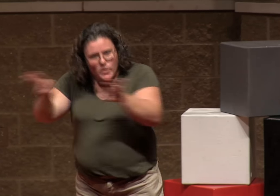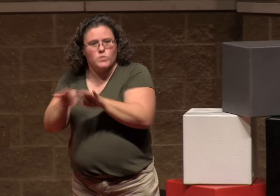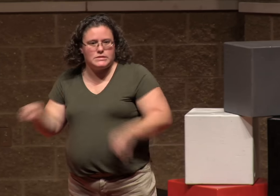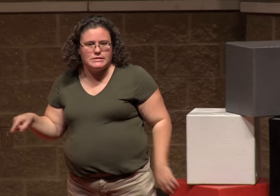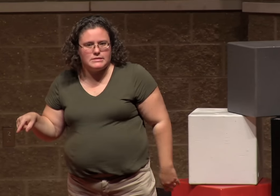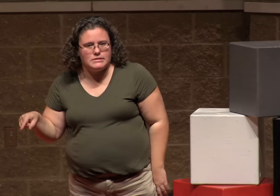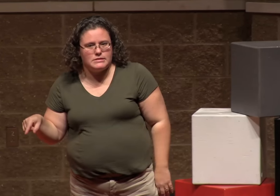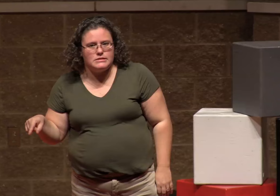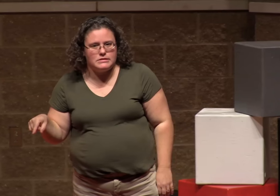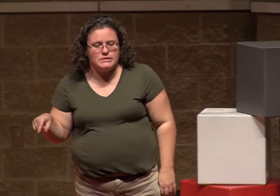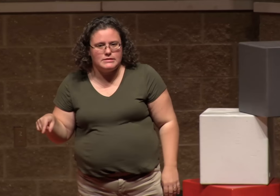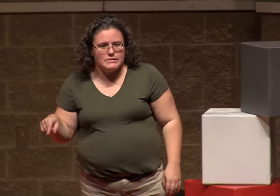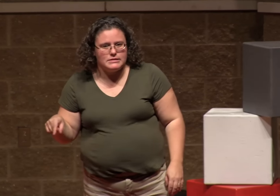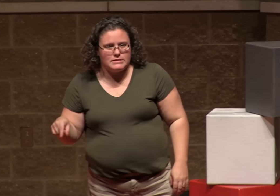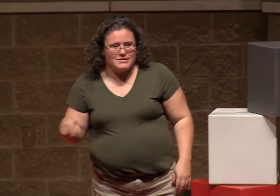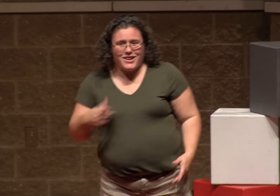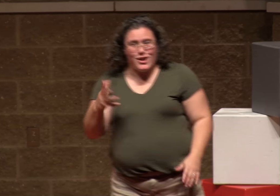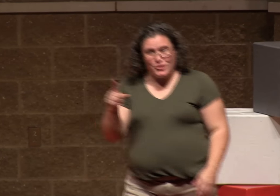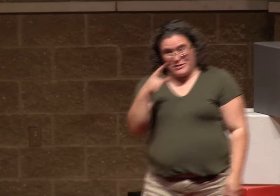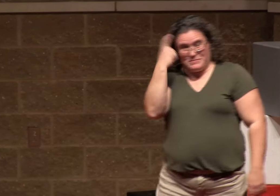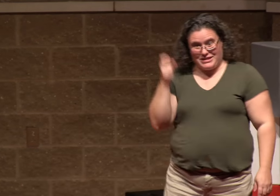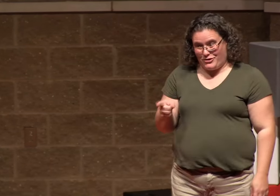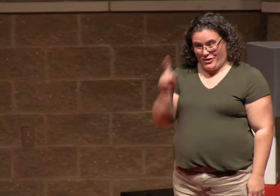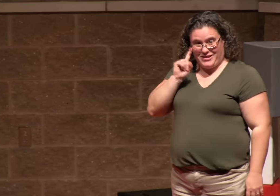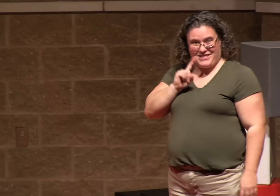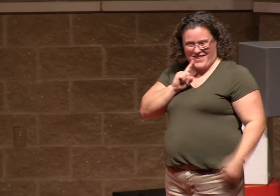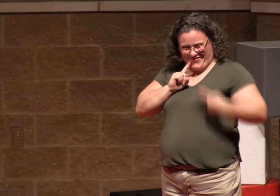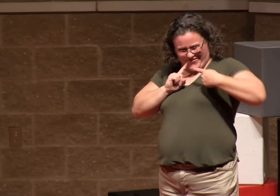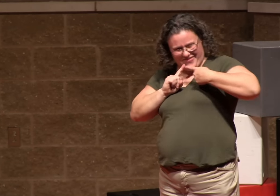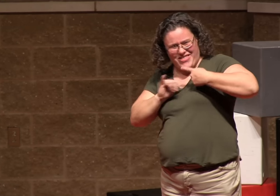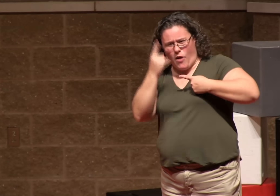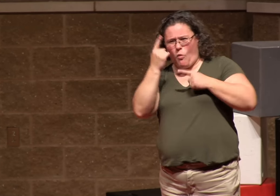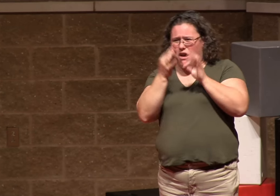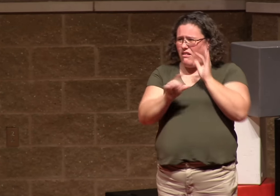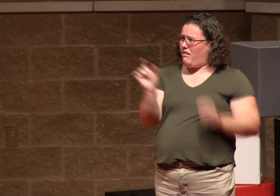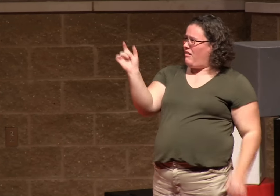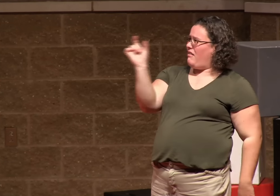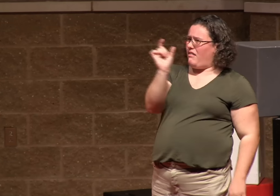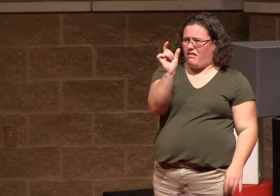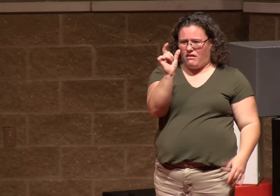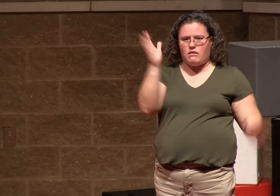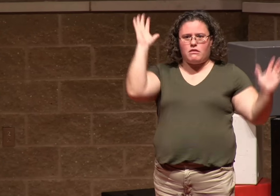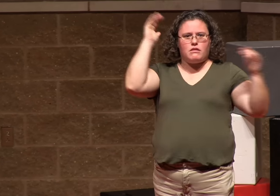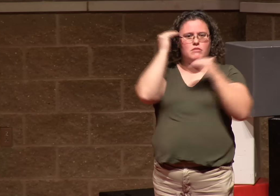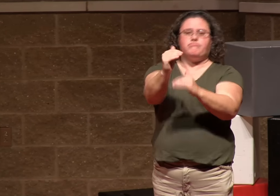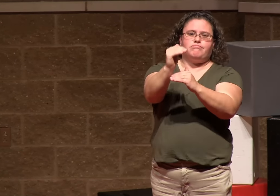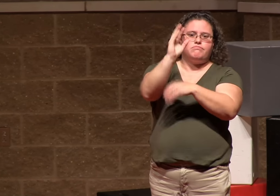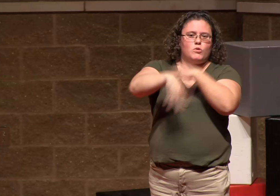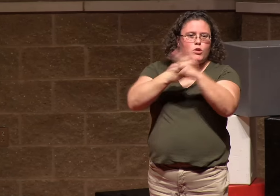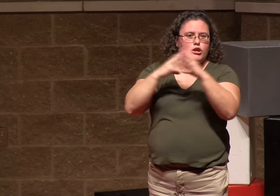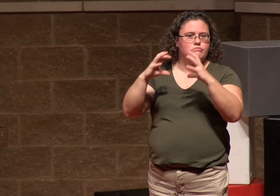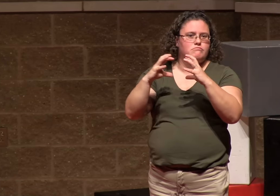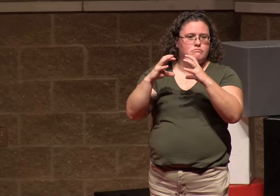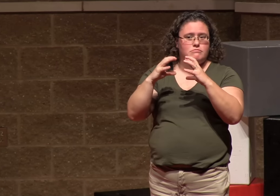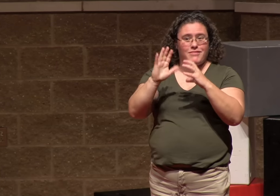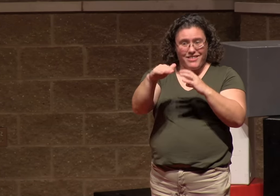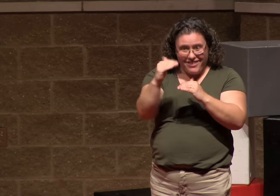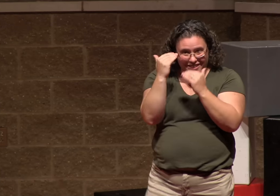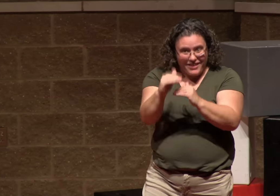It's really important for those deaf children to get involved. That one word, deaf. There's a